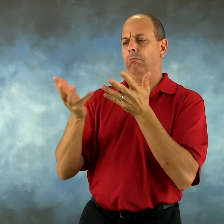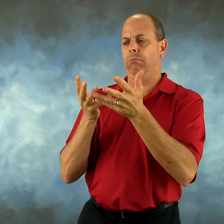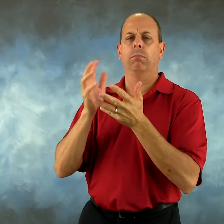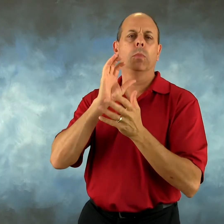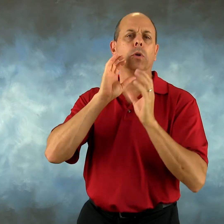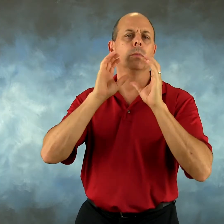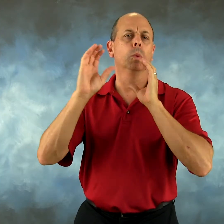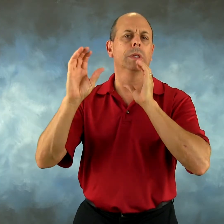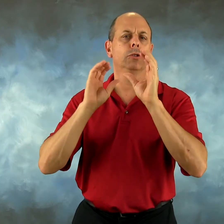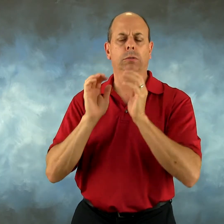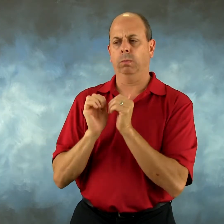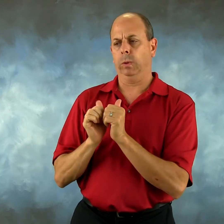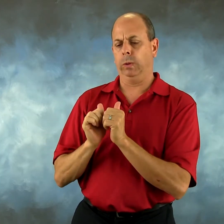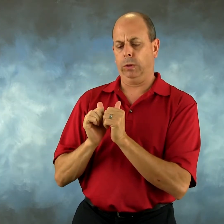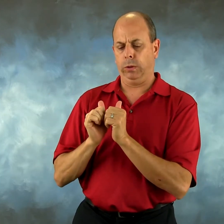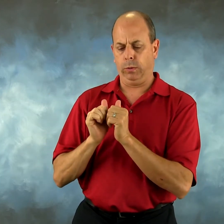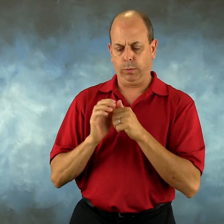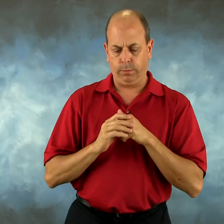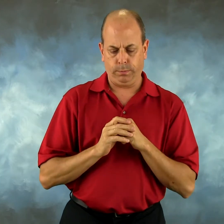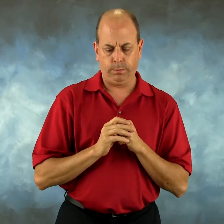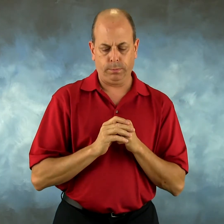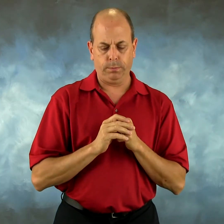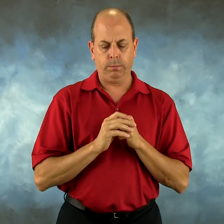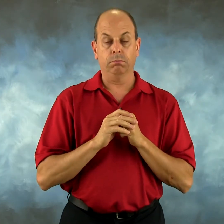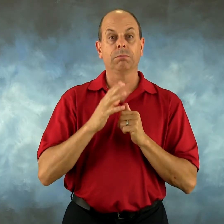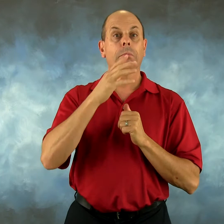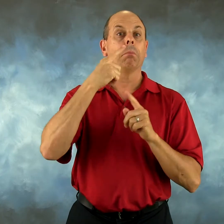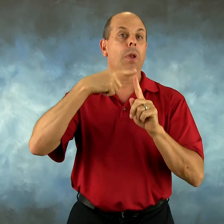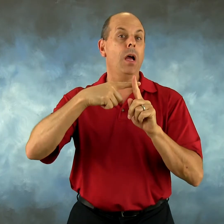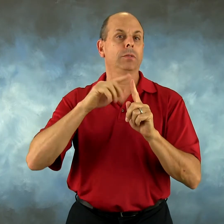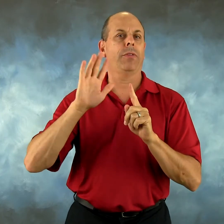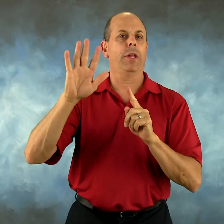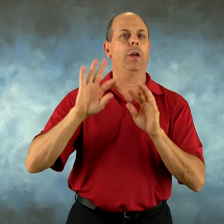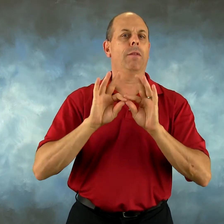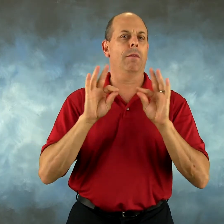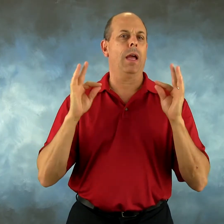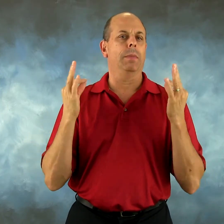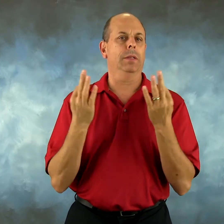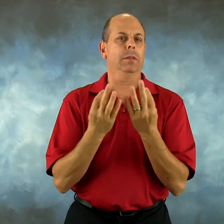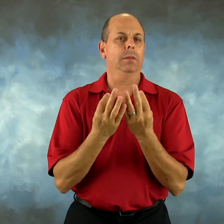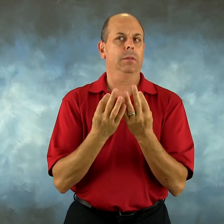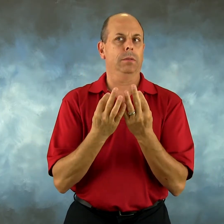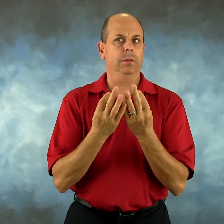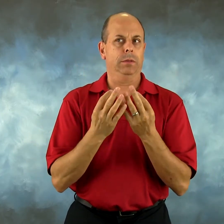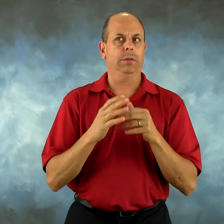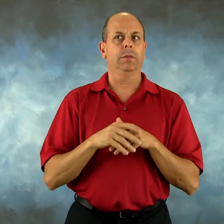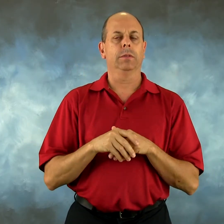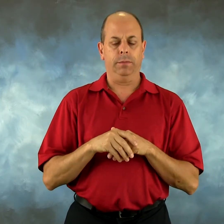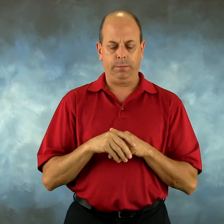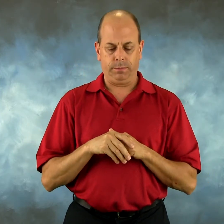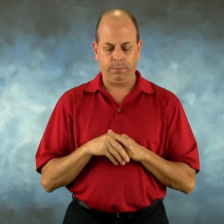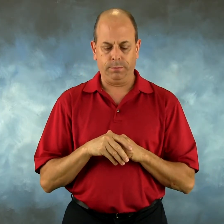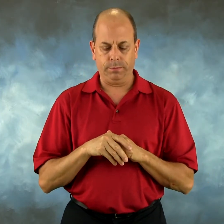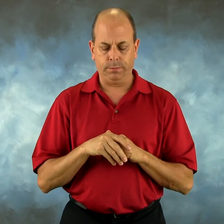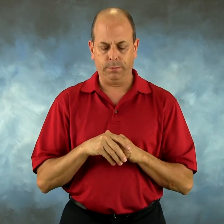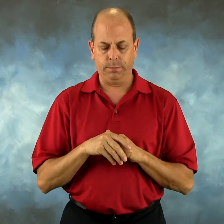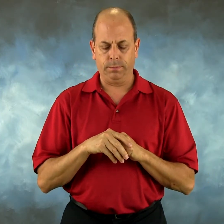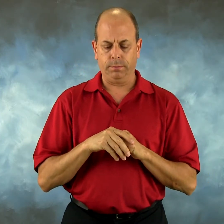work with a patient who is deaf and their communication needs, plus the communication needs of their family.